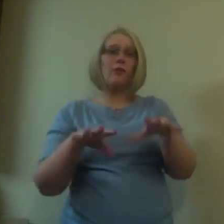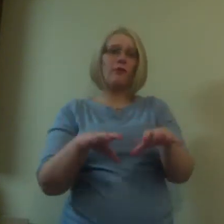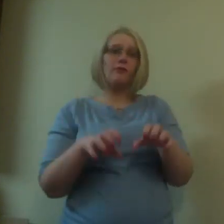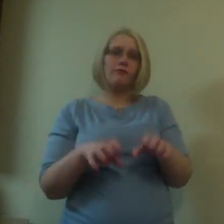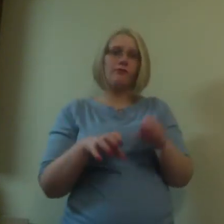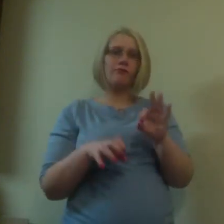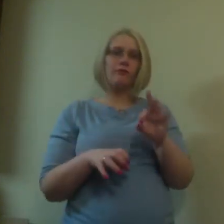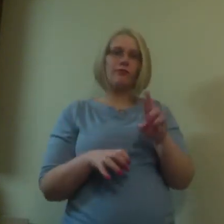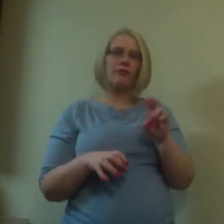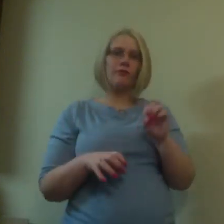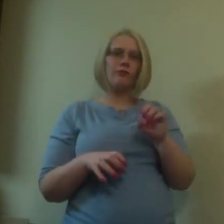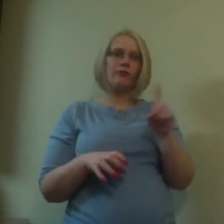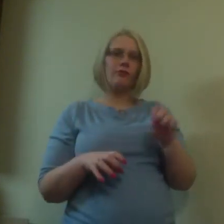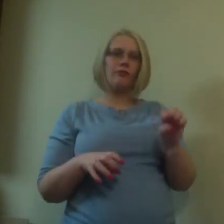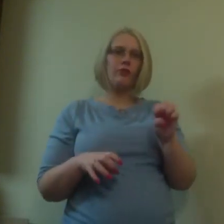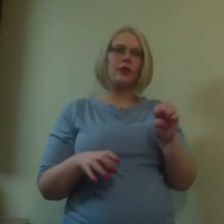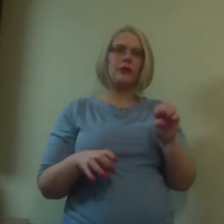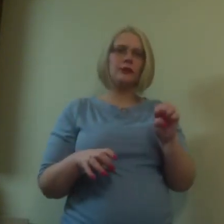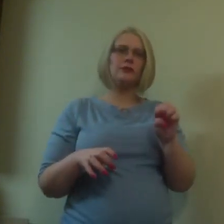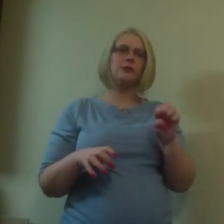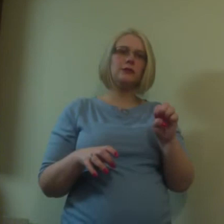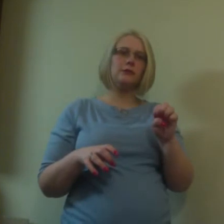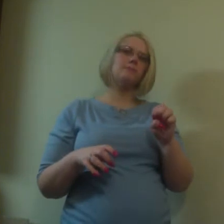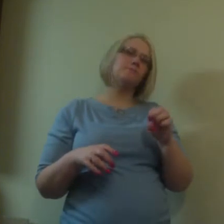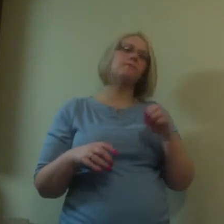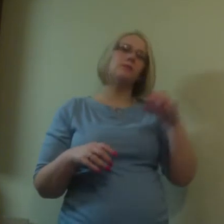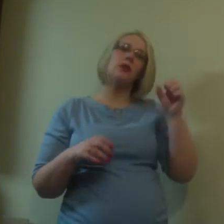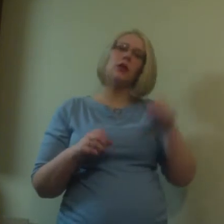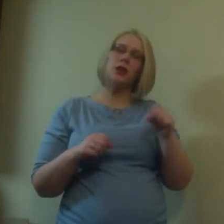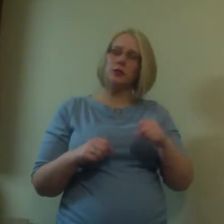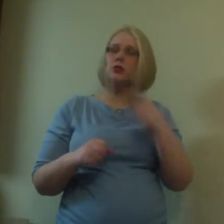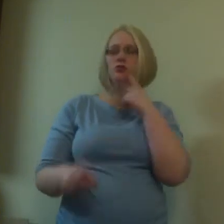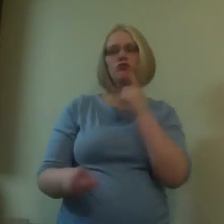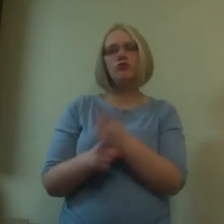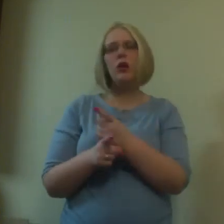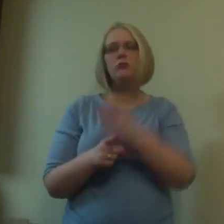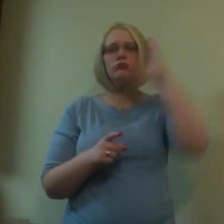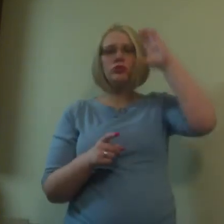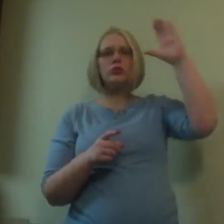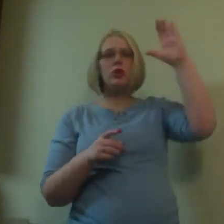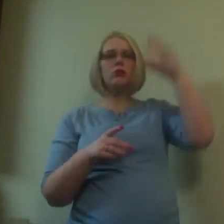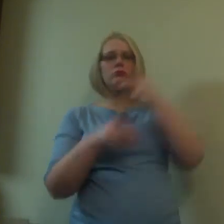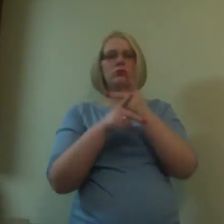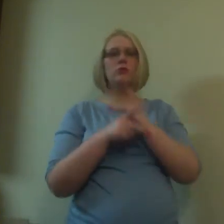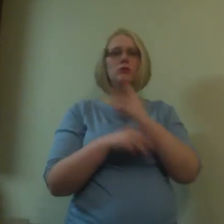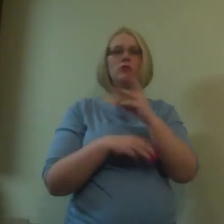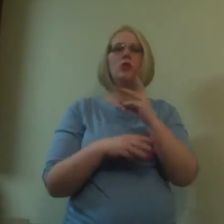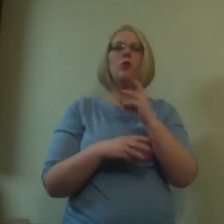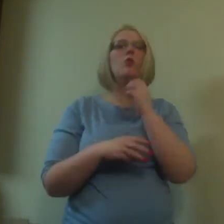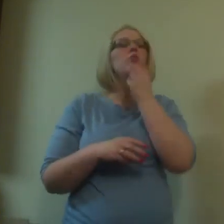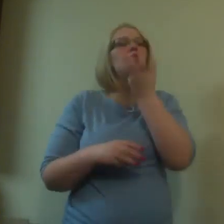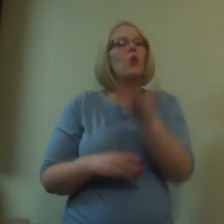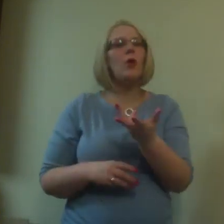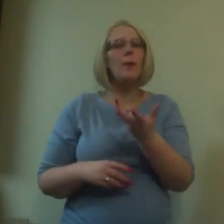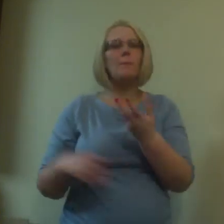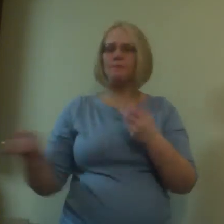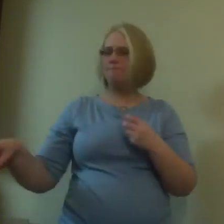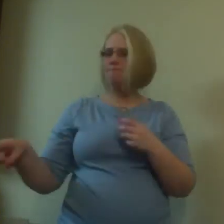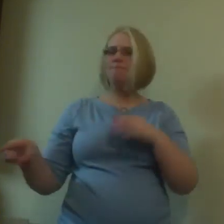Clouds. Clouds is another type of weather, isn't it? What's inside all those clouds? What did